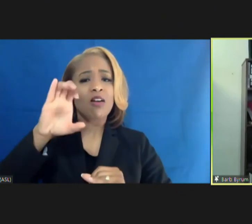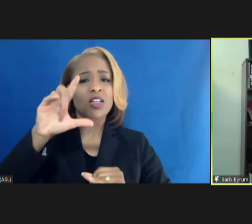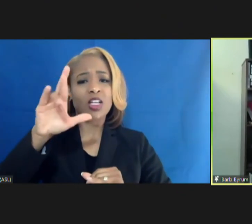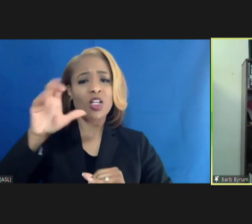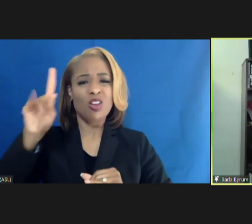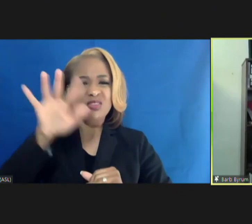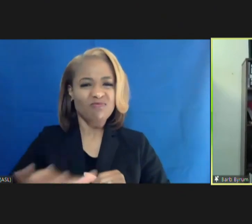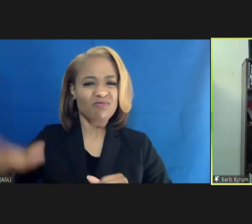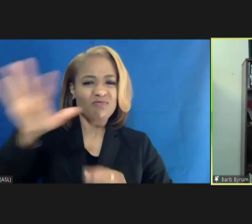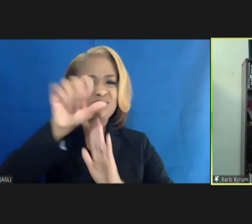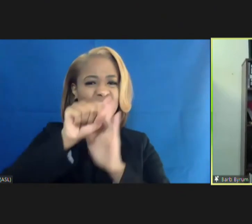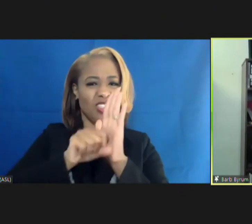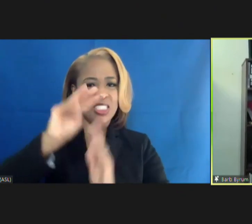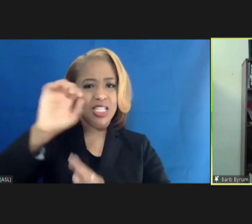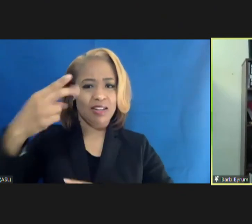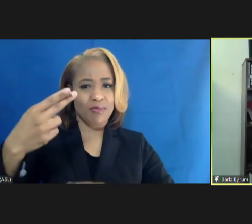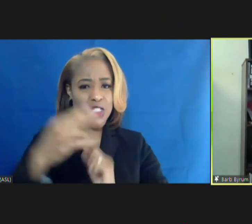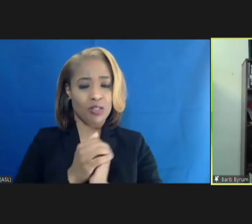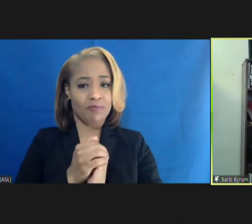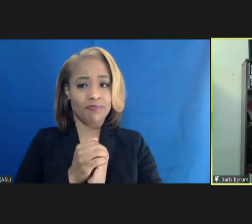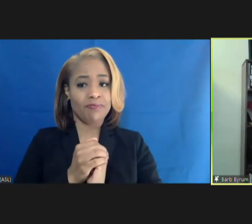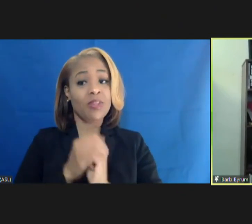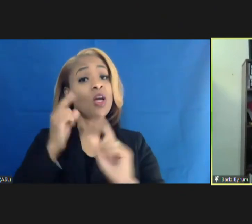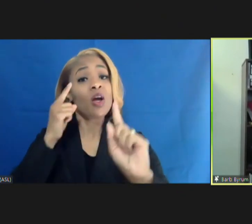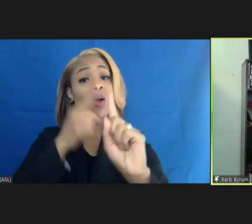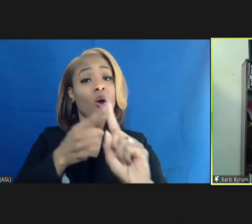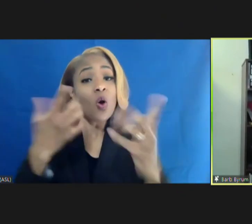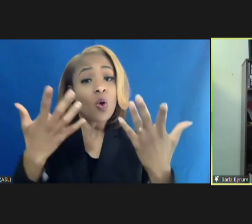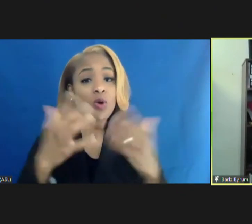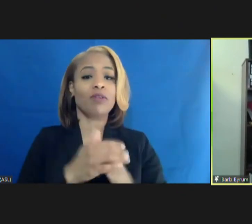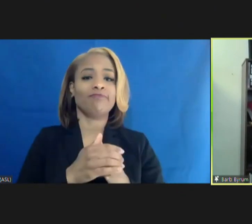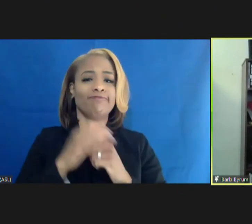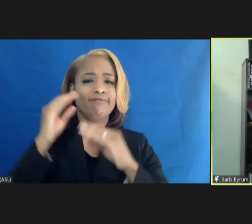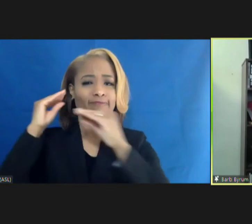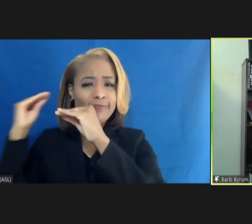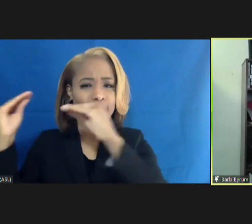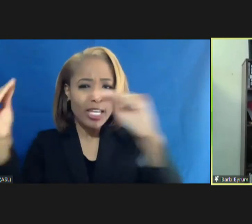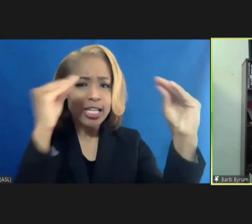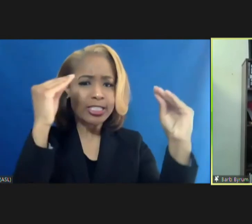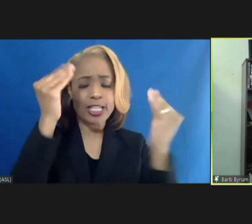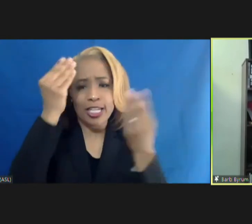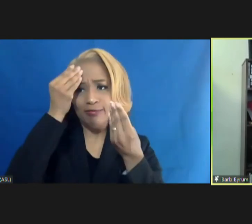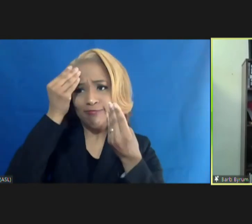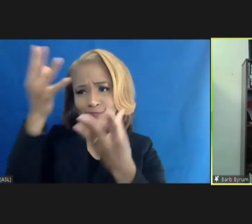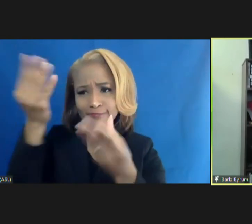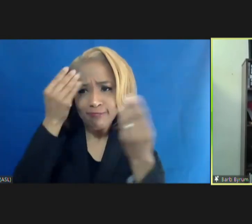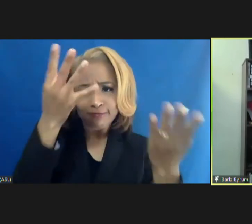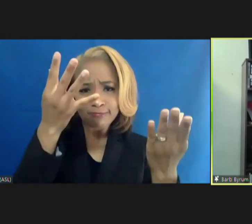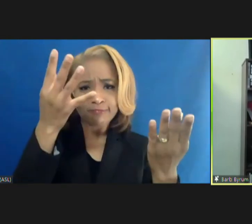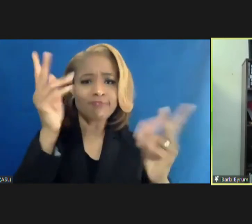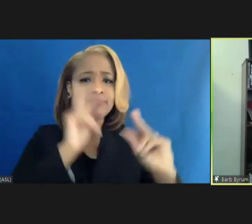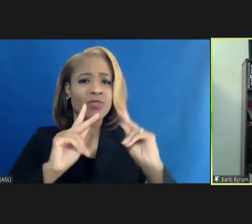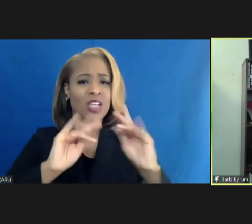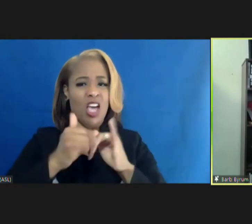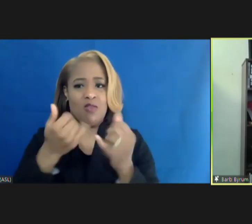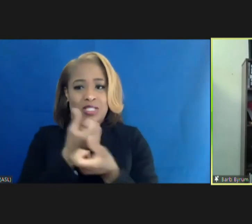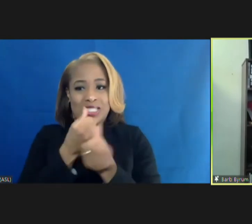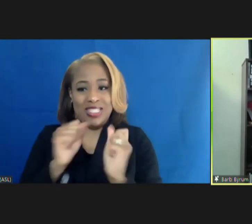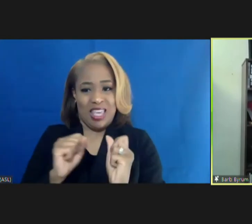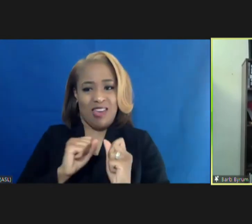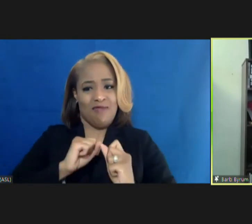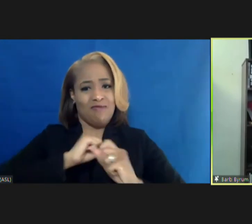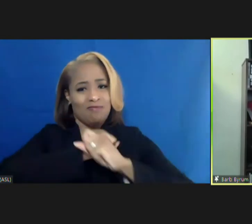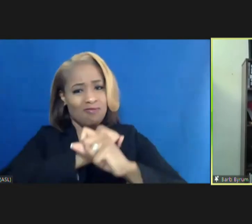Michigan. The goal was simple: to educate and inform the legislators of how safe and secure